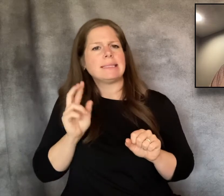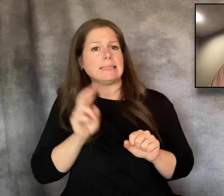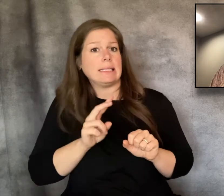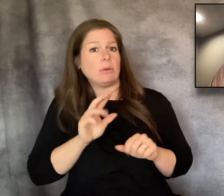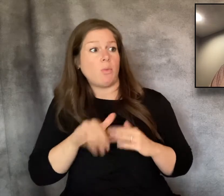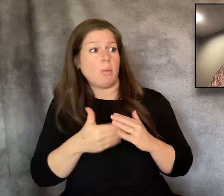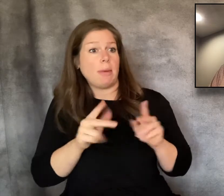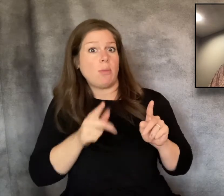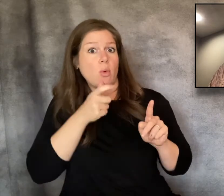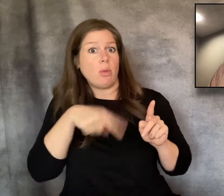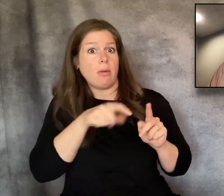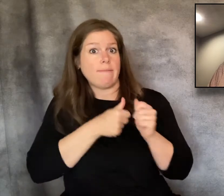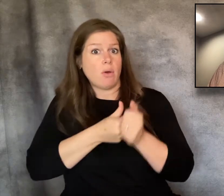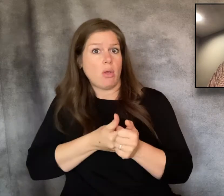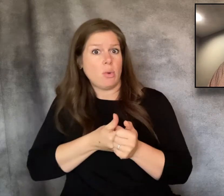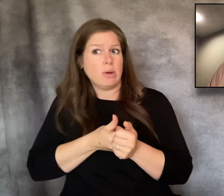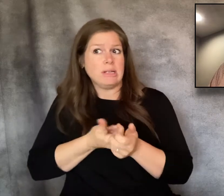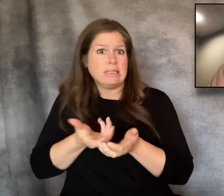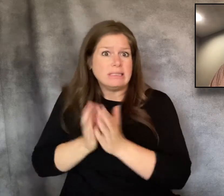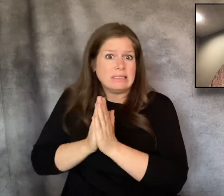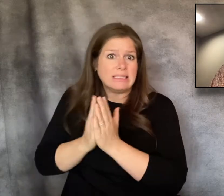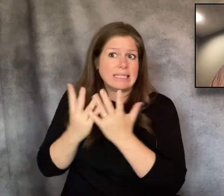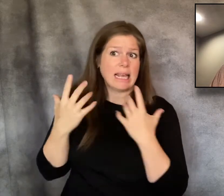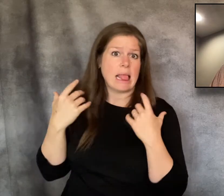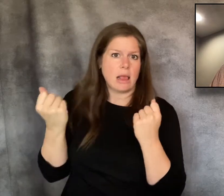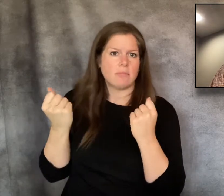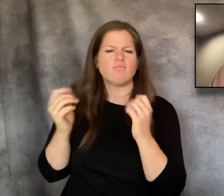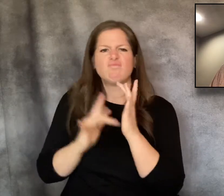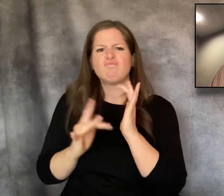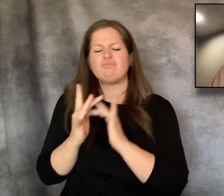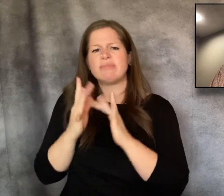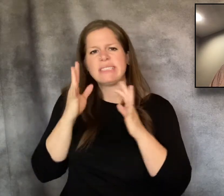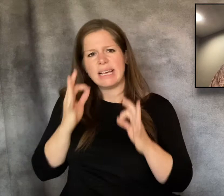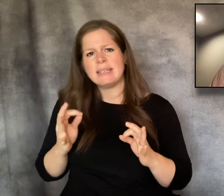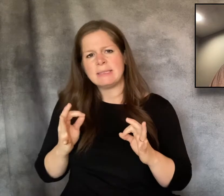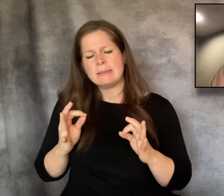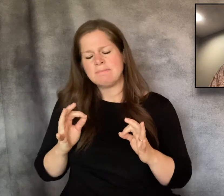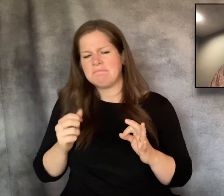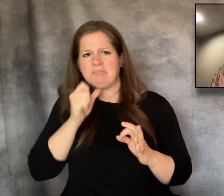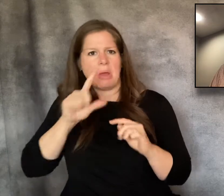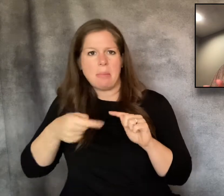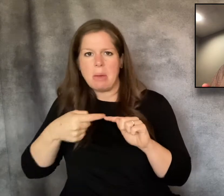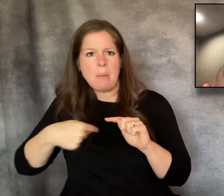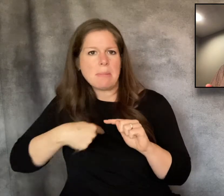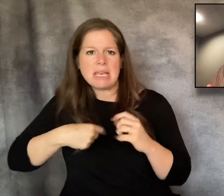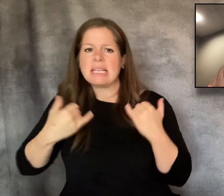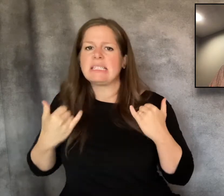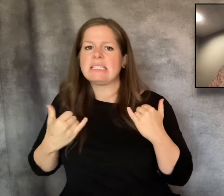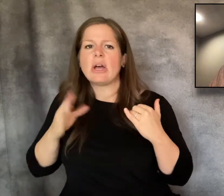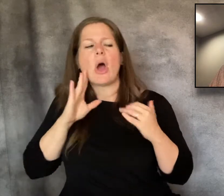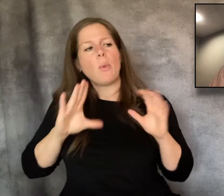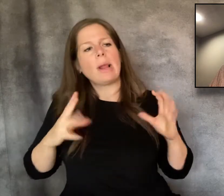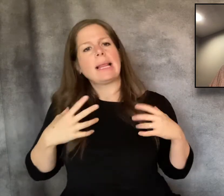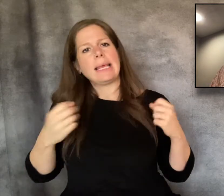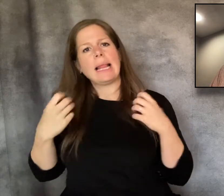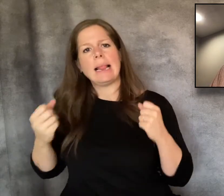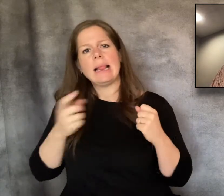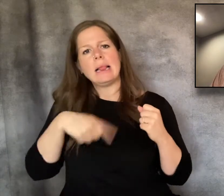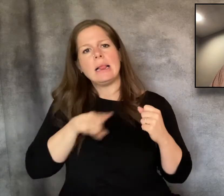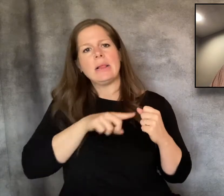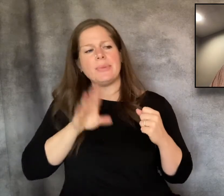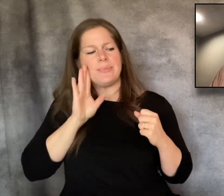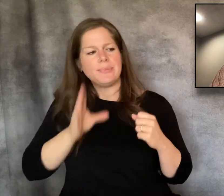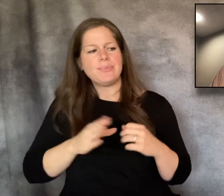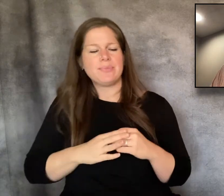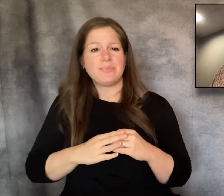love people. He got over himself and did what he needed to do. Newsflash, in case you don't know this, it's not about us, never